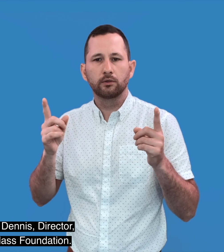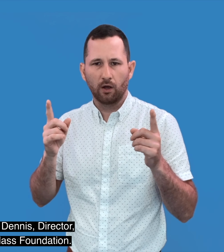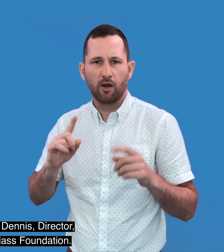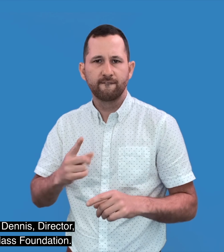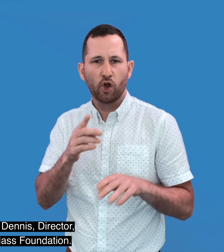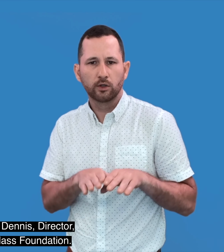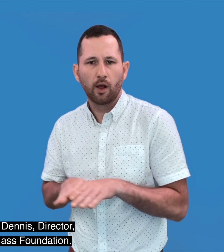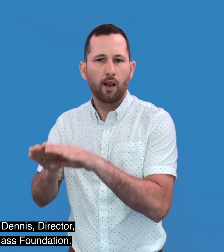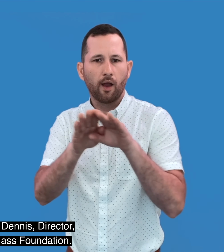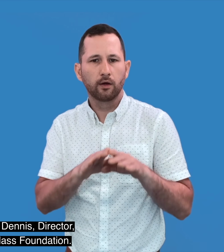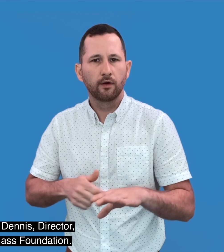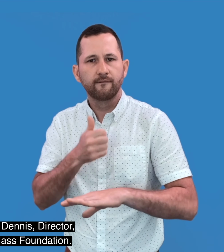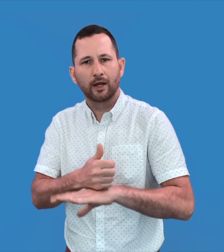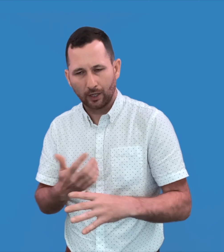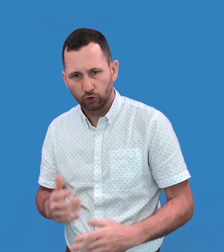Director, First Class Foundation.